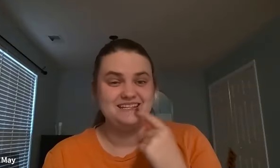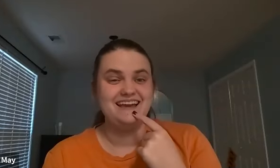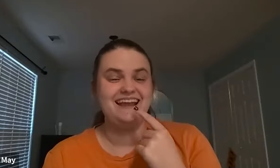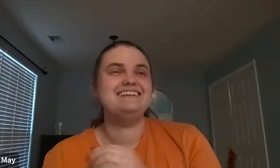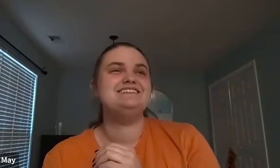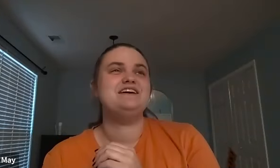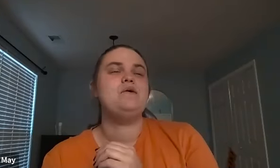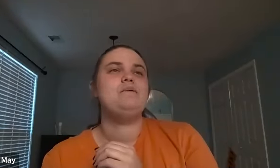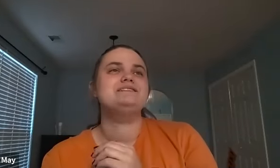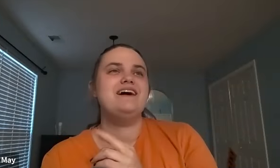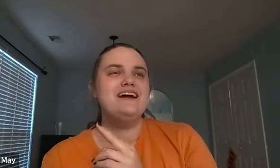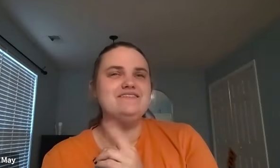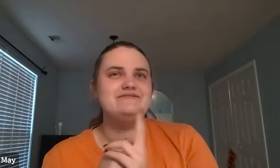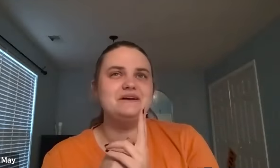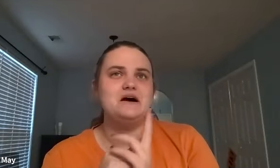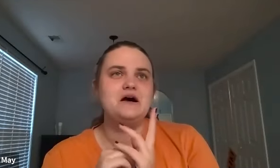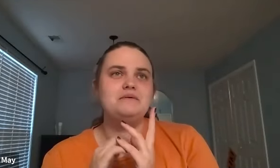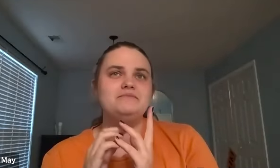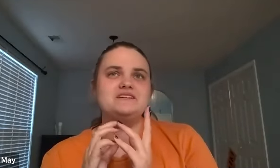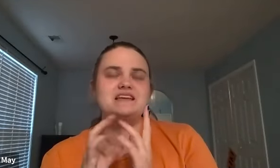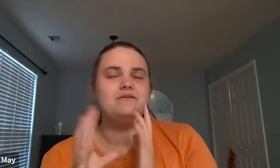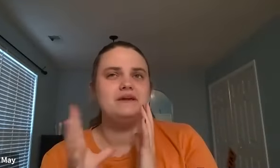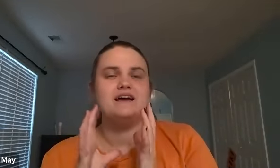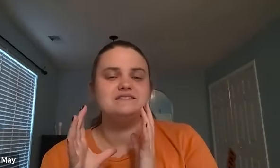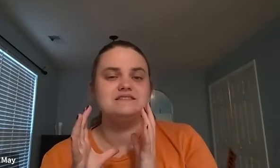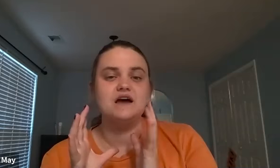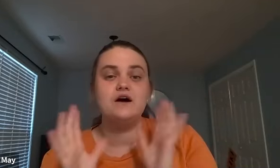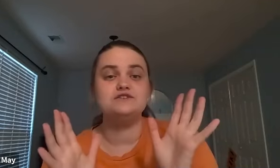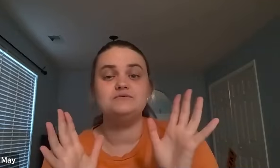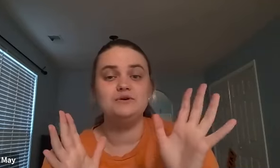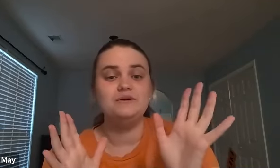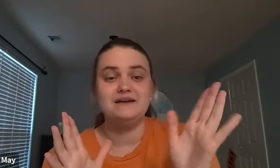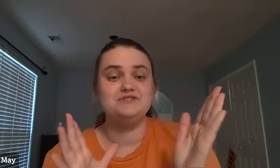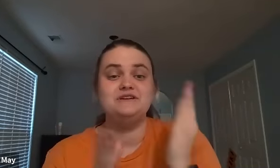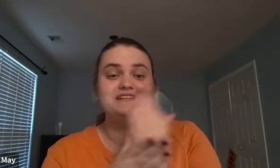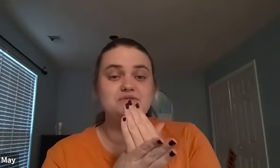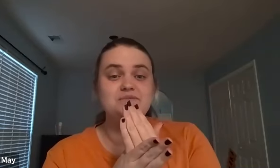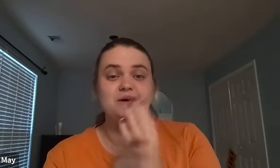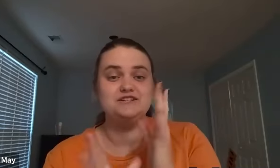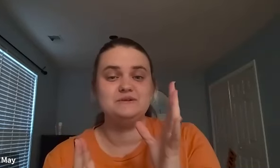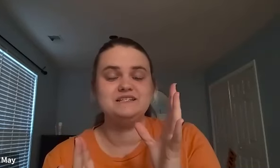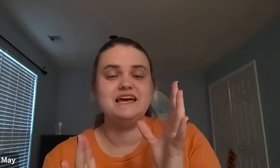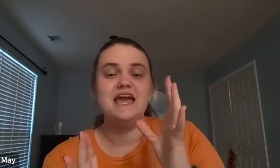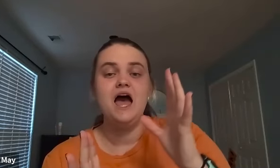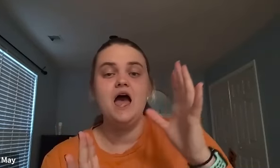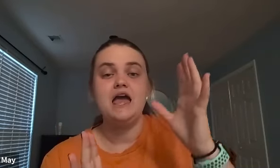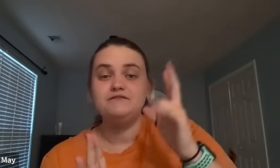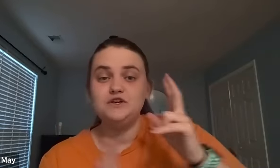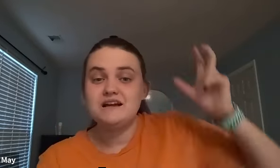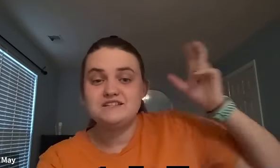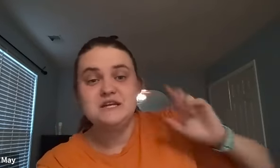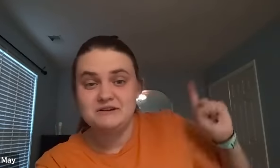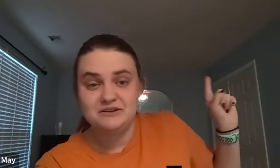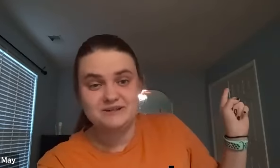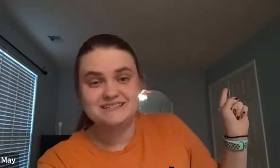saying. And so what's kind of, because we asked this also real quick, I'm sorry to interrupt, but I just want to say, if you guys are hearing noises,